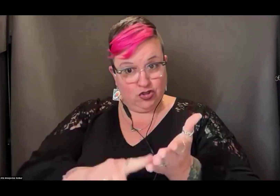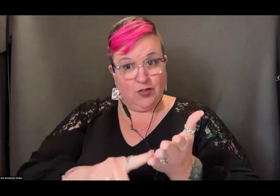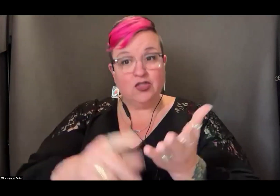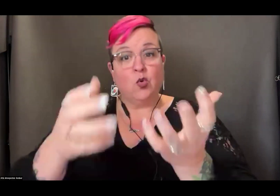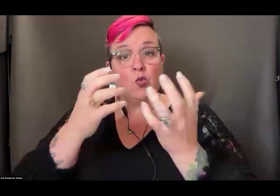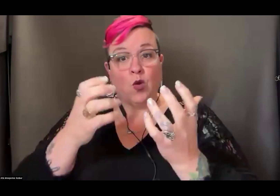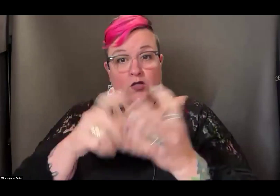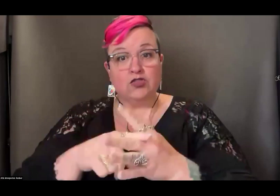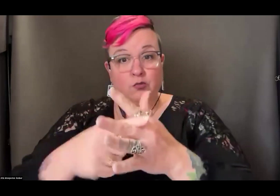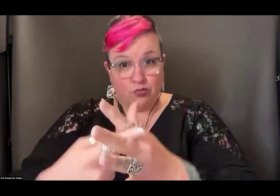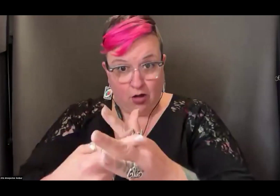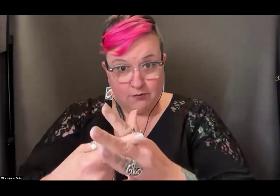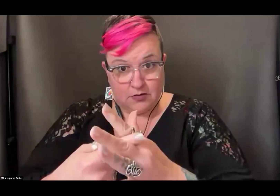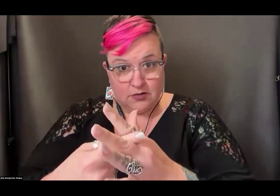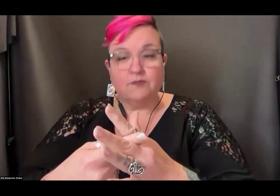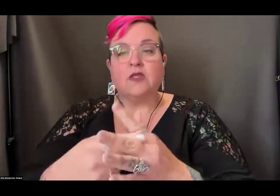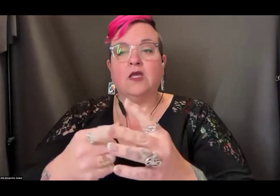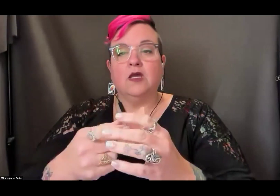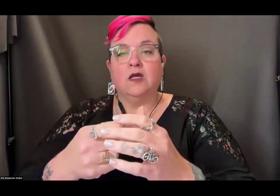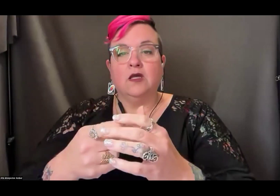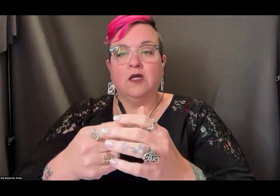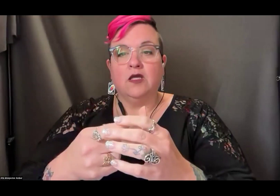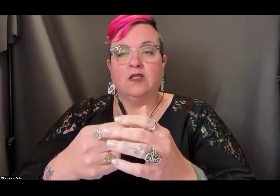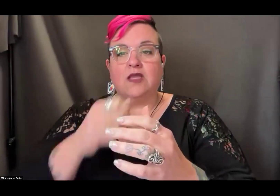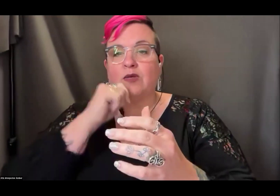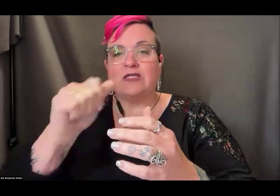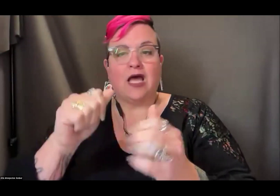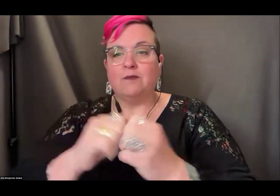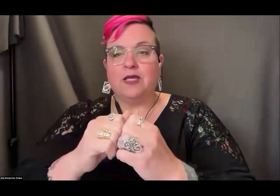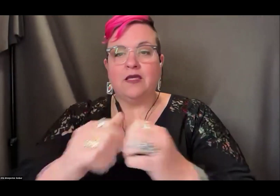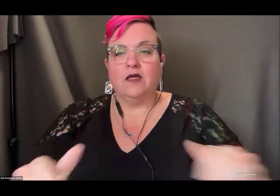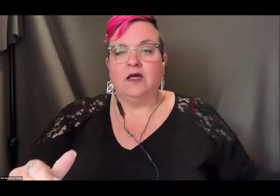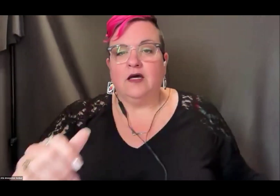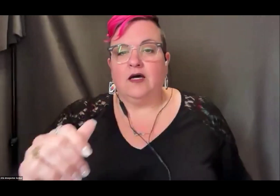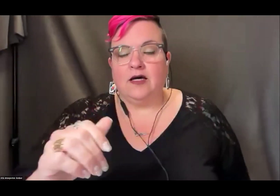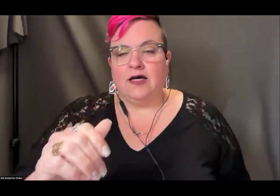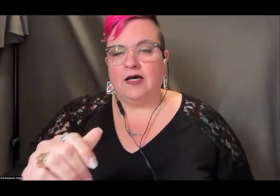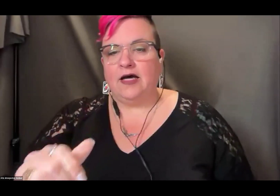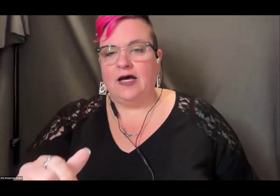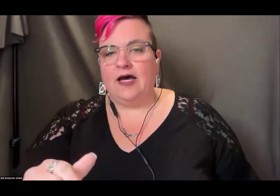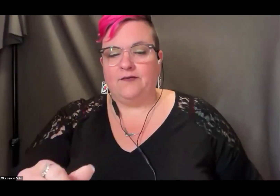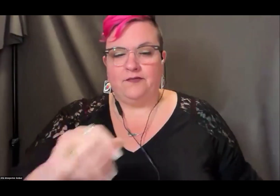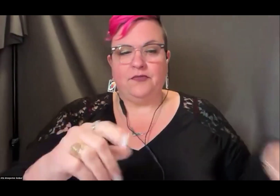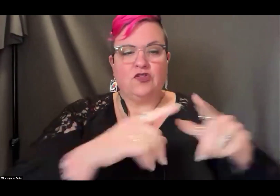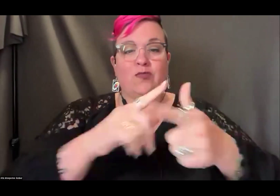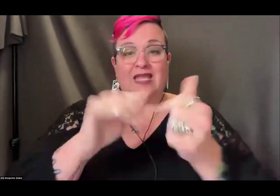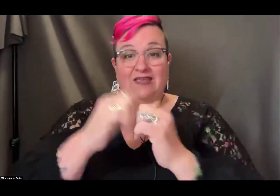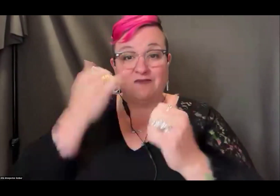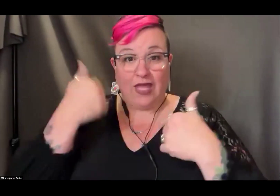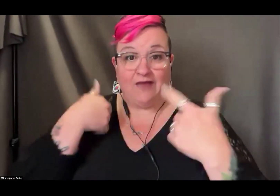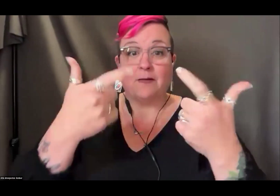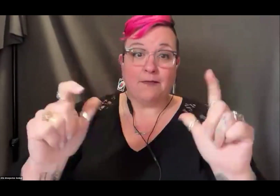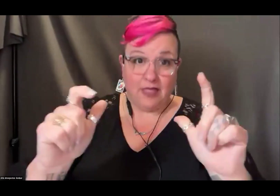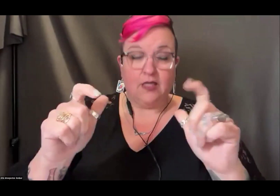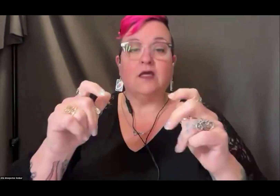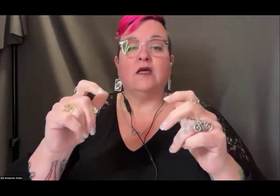to prompt it, it would be advantageous to pre-prompt if you have a big project that you